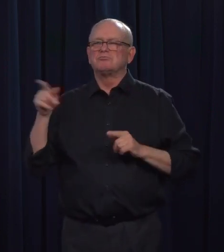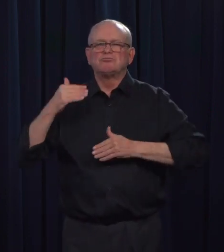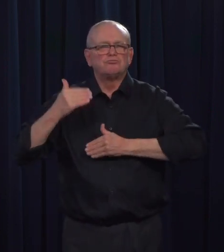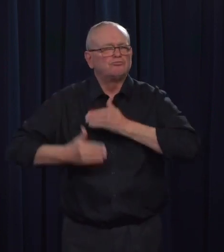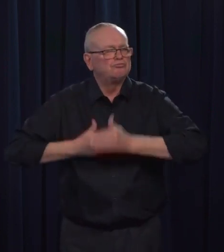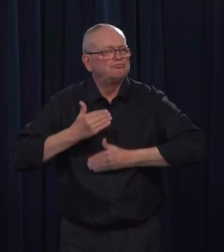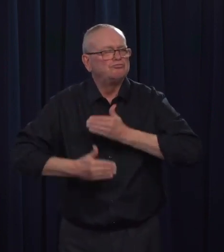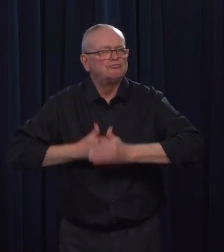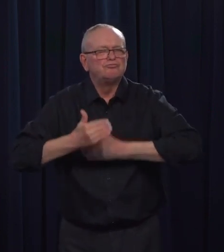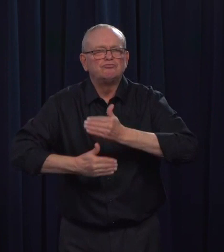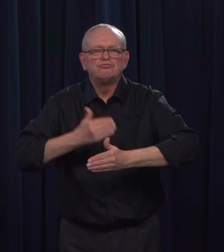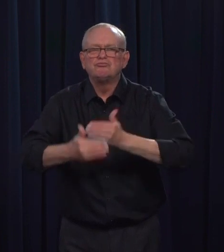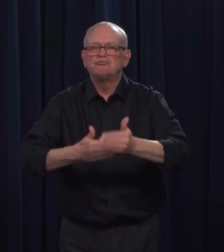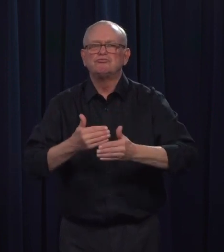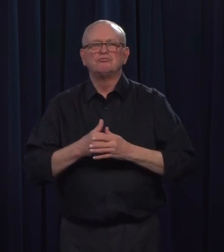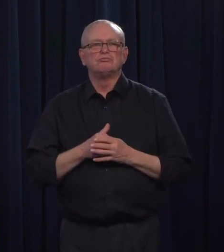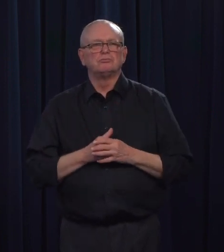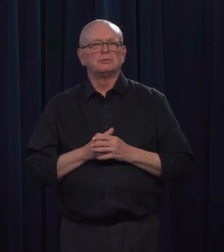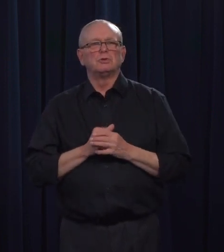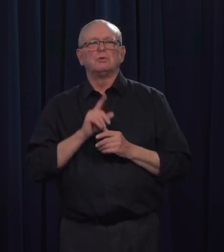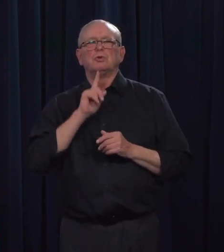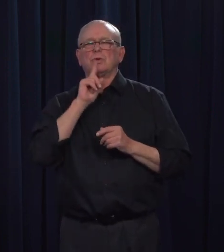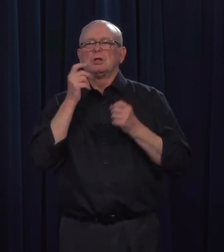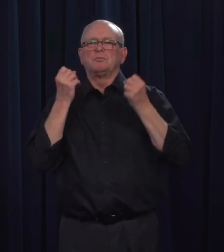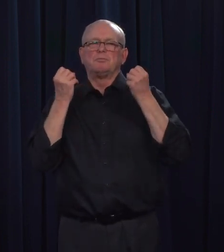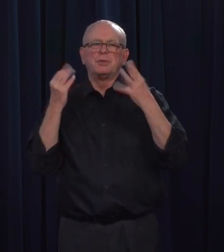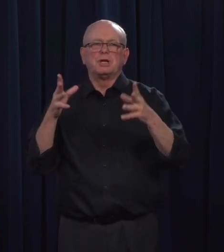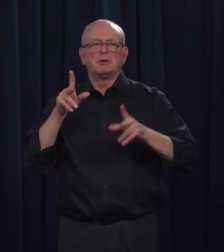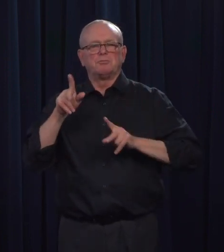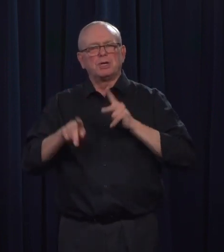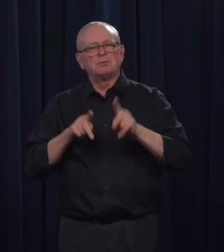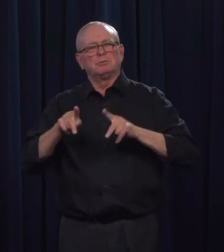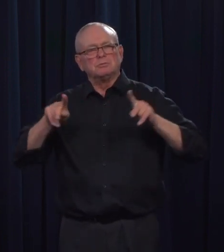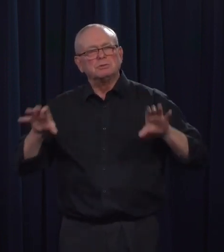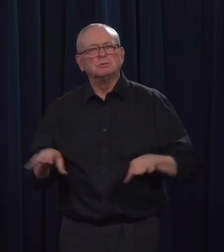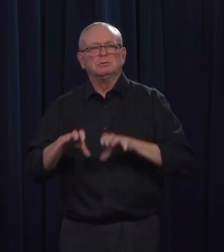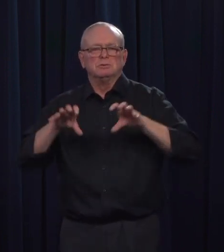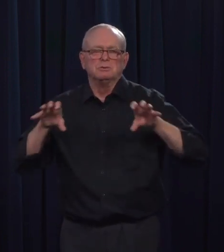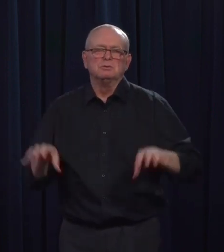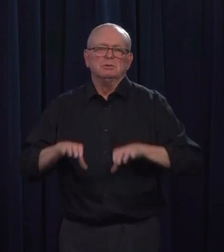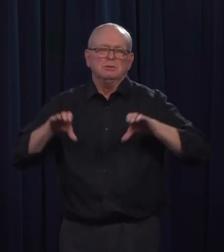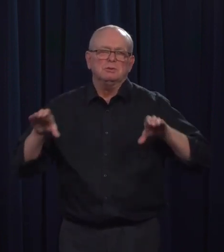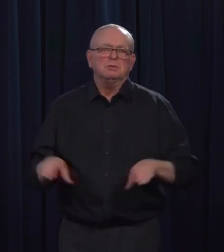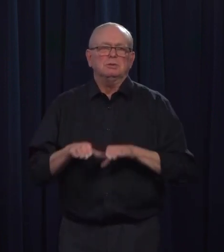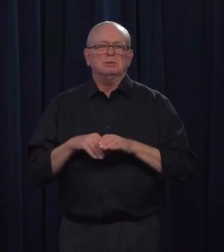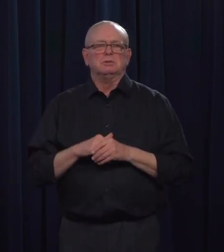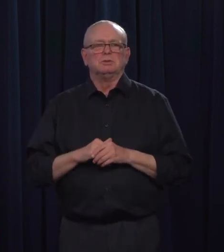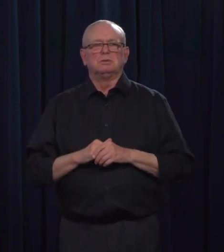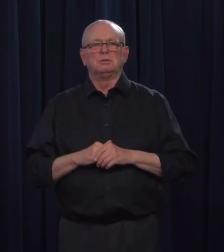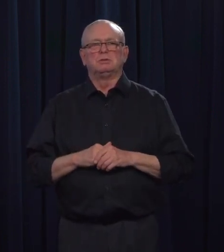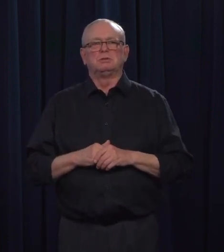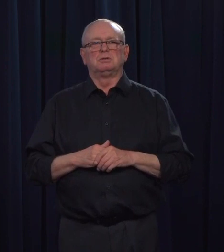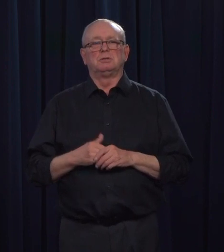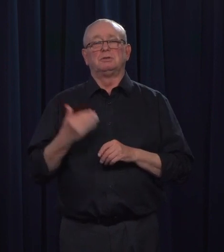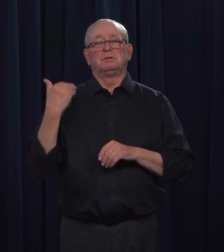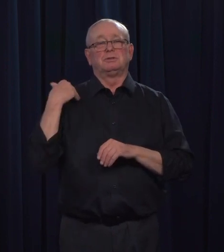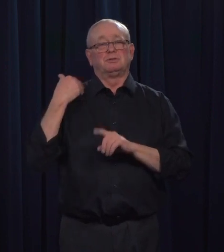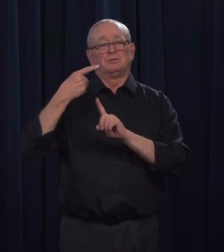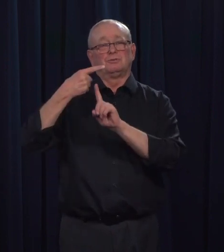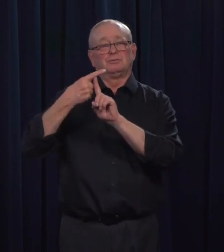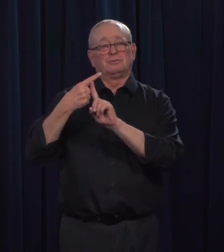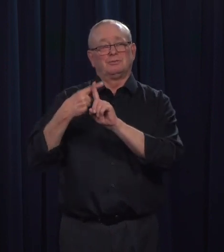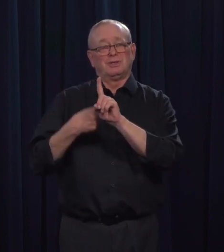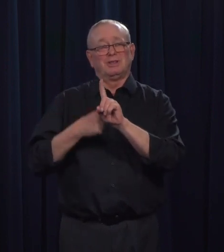the scenes. For example, this time last month, our labs were completing only a handful of COVID-19 tests every